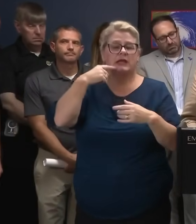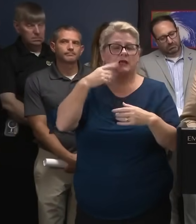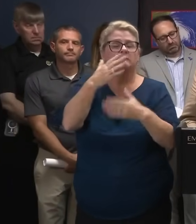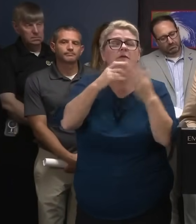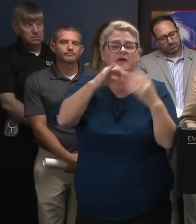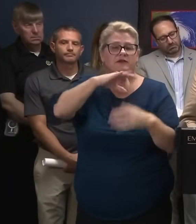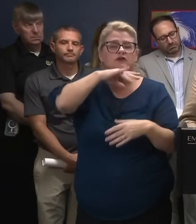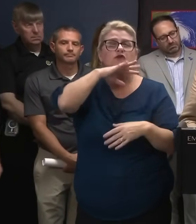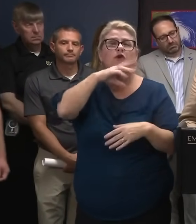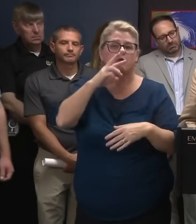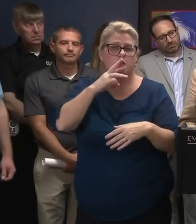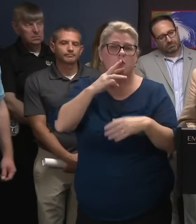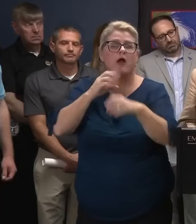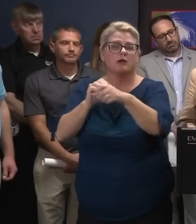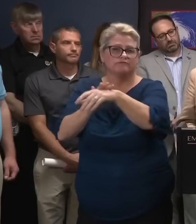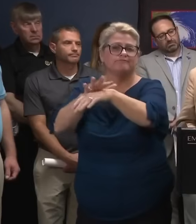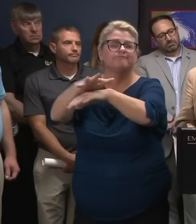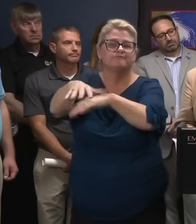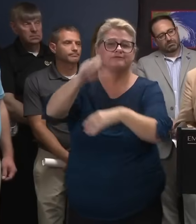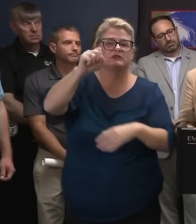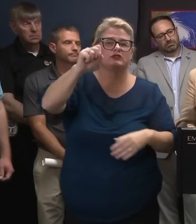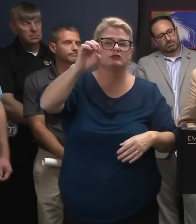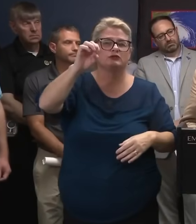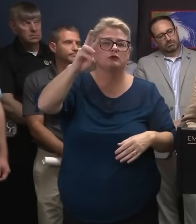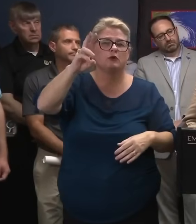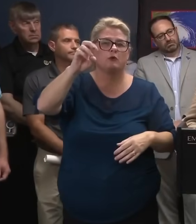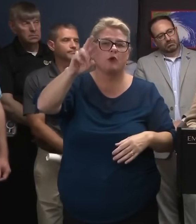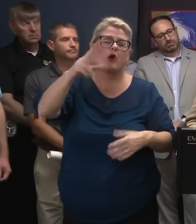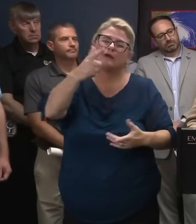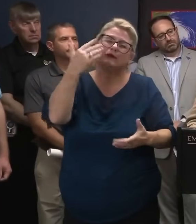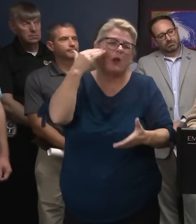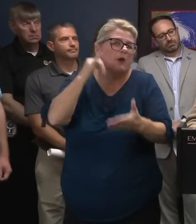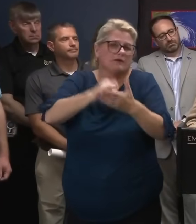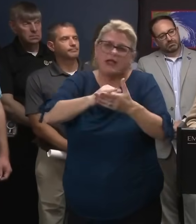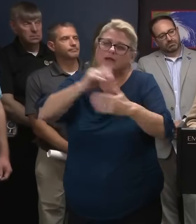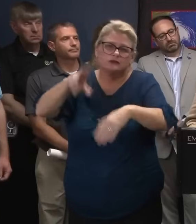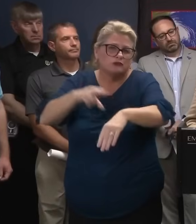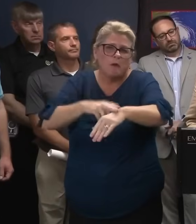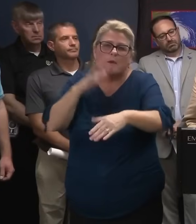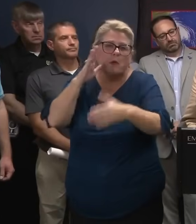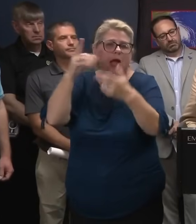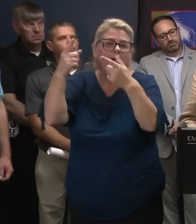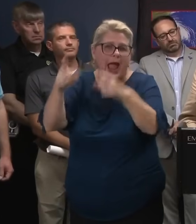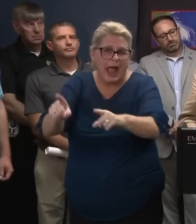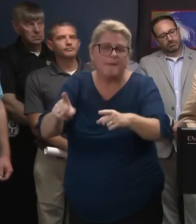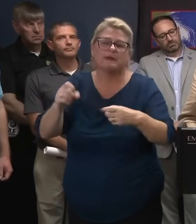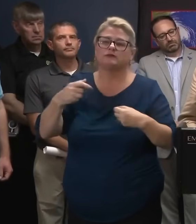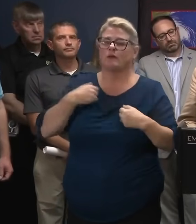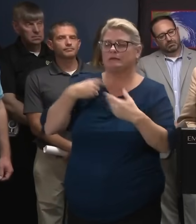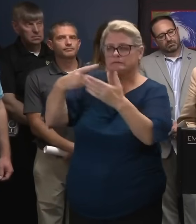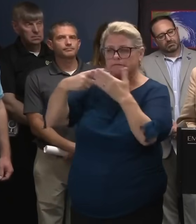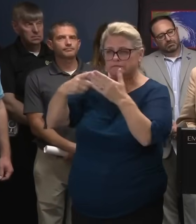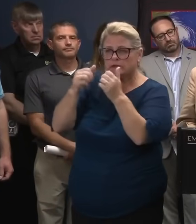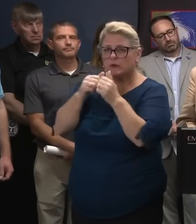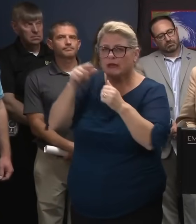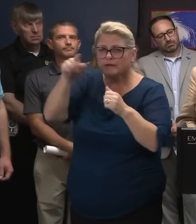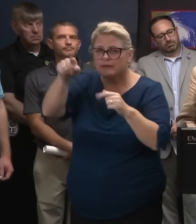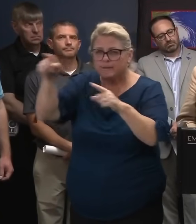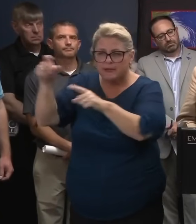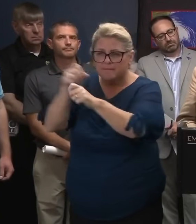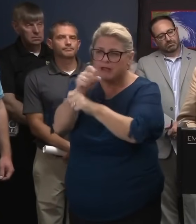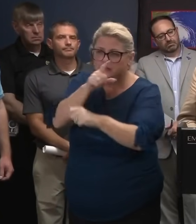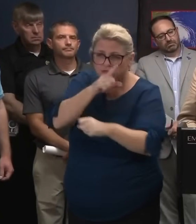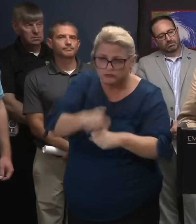overflows, as you would expect with any storm of this significance, and we will remain in communication with our state's